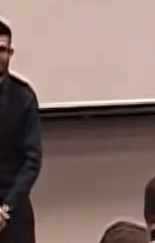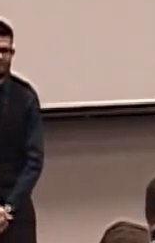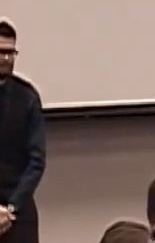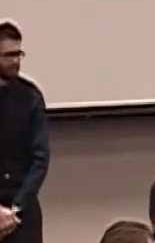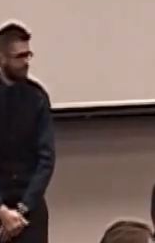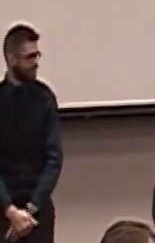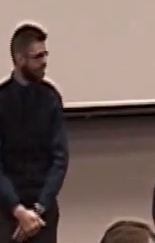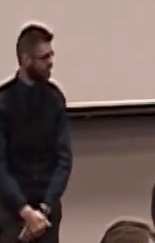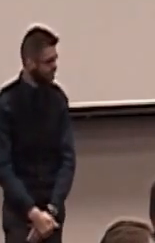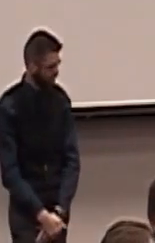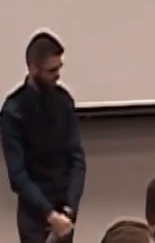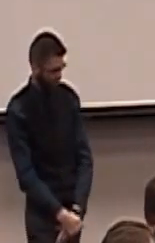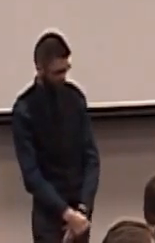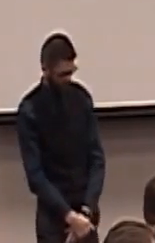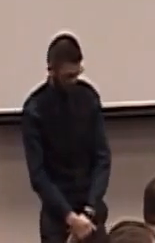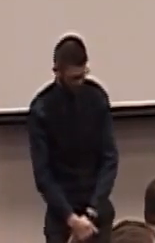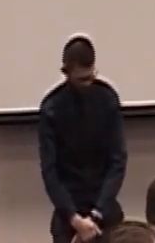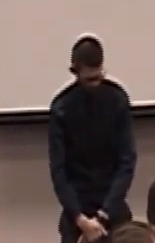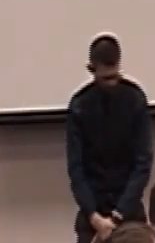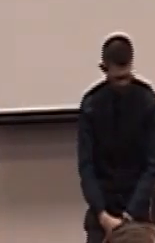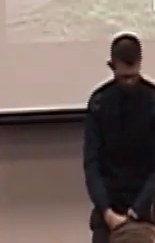Such a joy to be here.